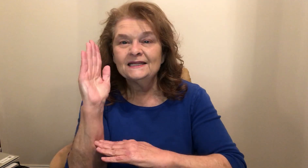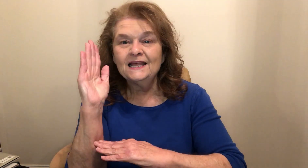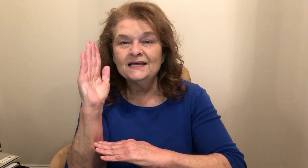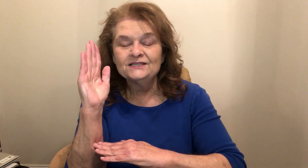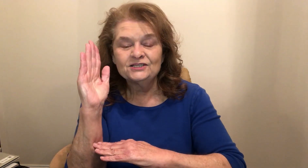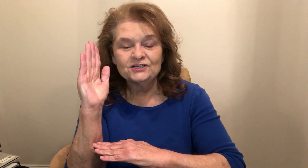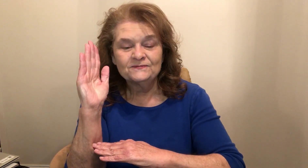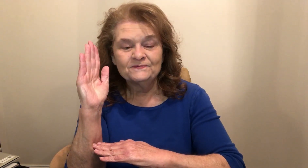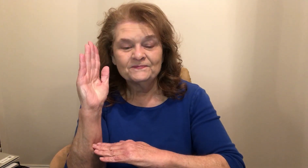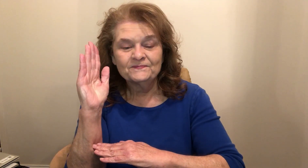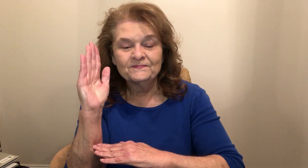Lunch.